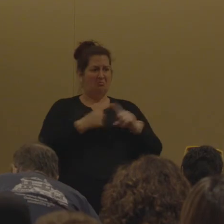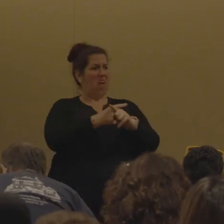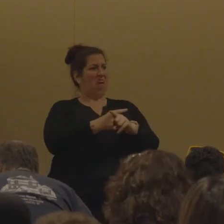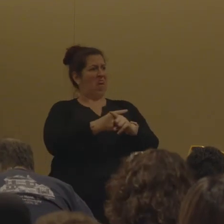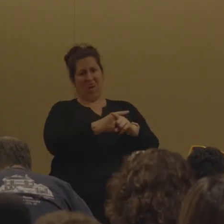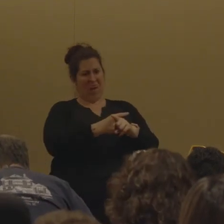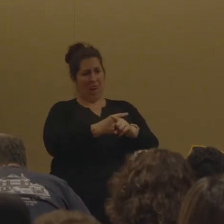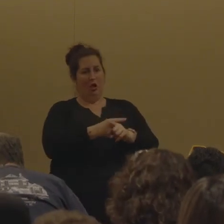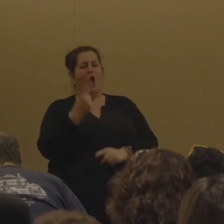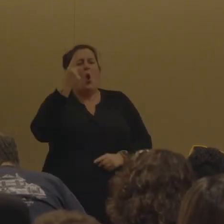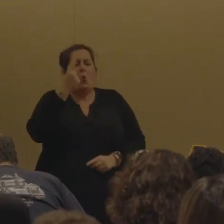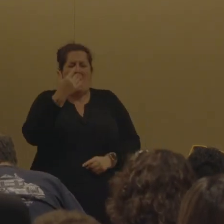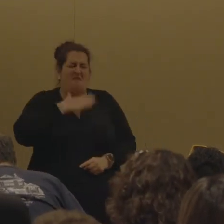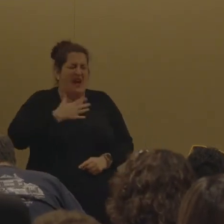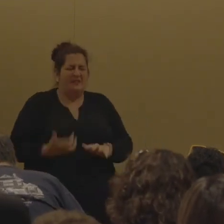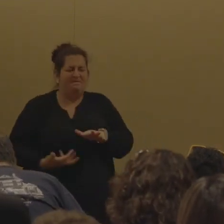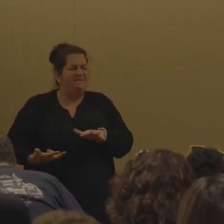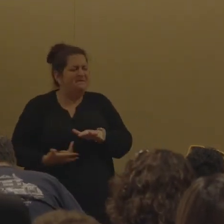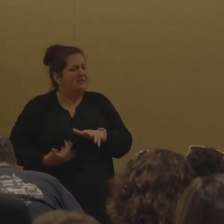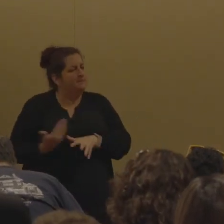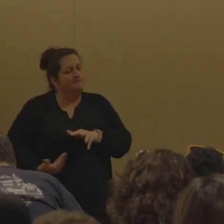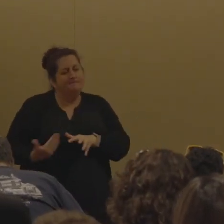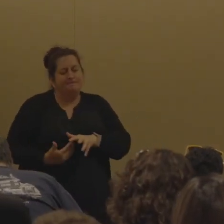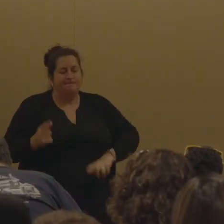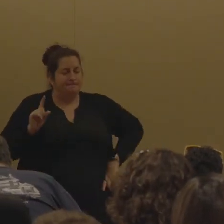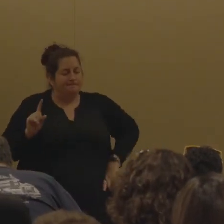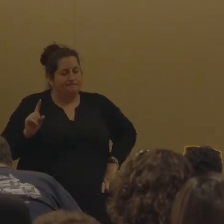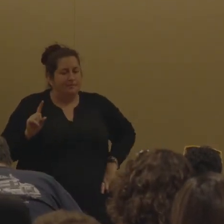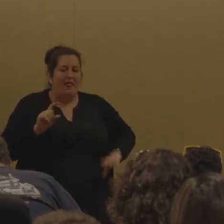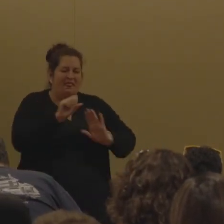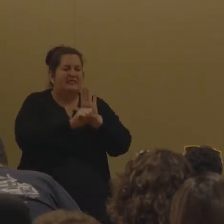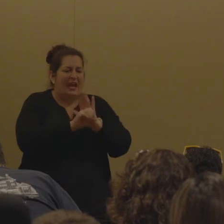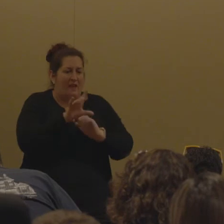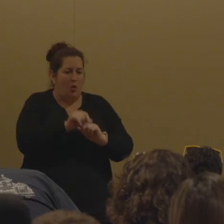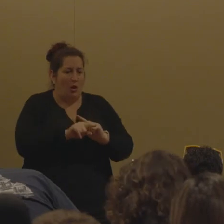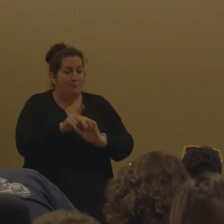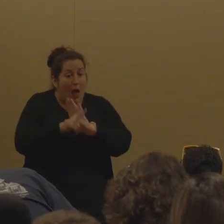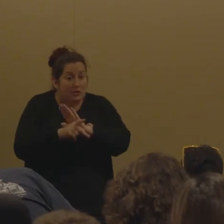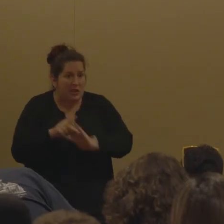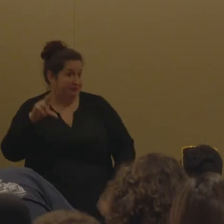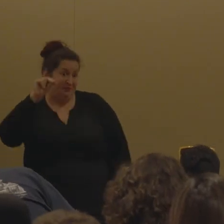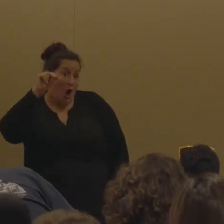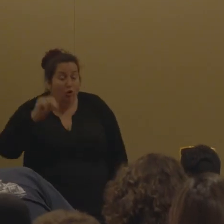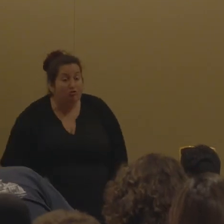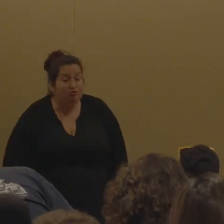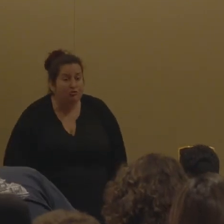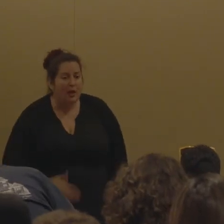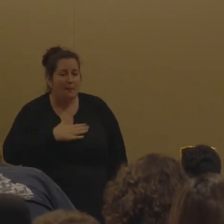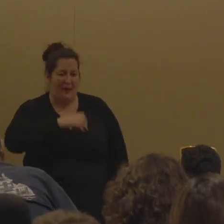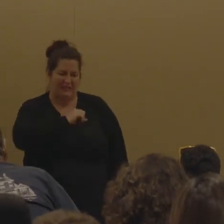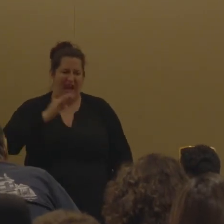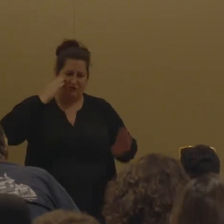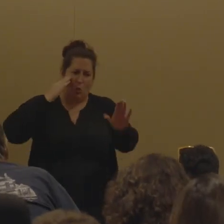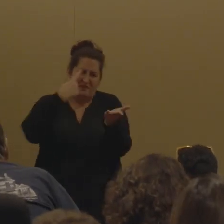peeves. Pardon? It's one of my pet peeves. Okay. It's just state policy? Is something you No. legislate? My staff know this,